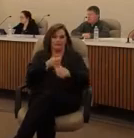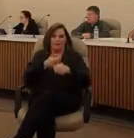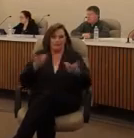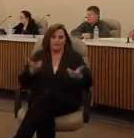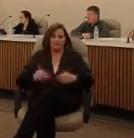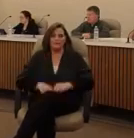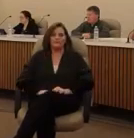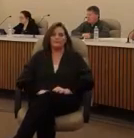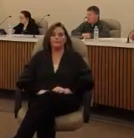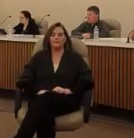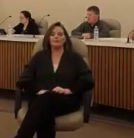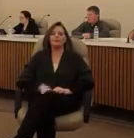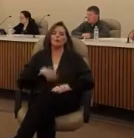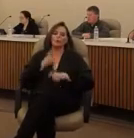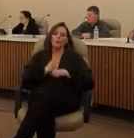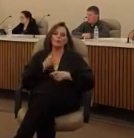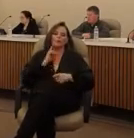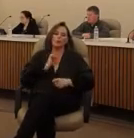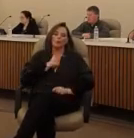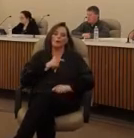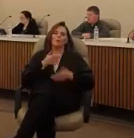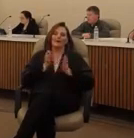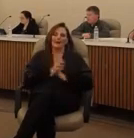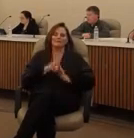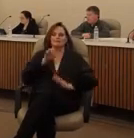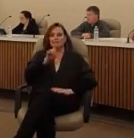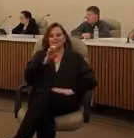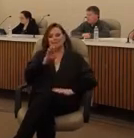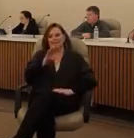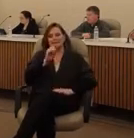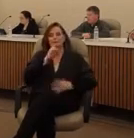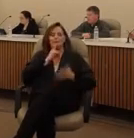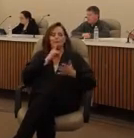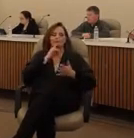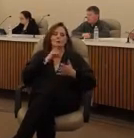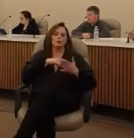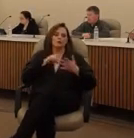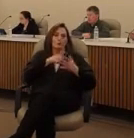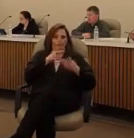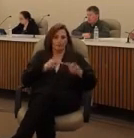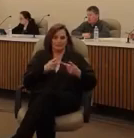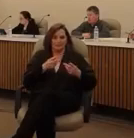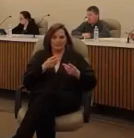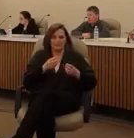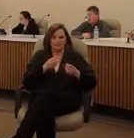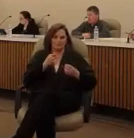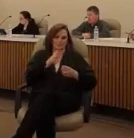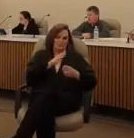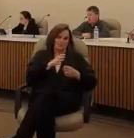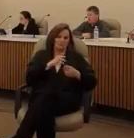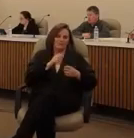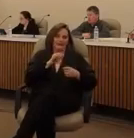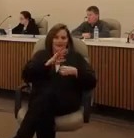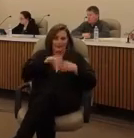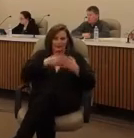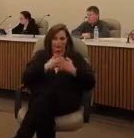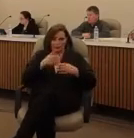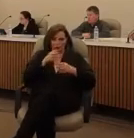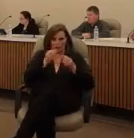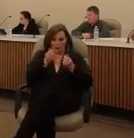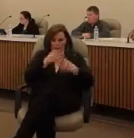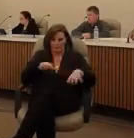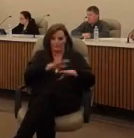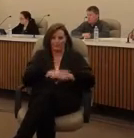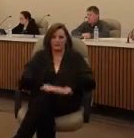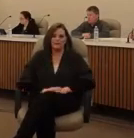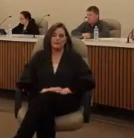Right, so kind we of will thing, just ask the DEC do a couple spot checks around the property, because again, even if there was no